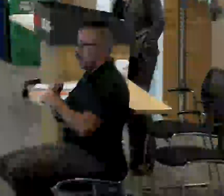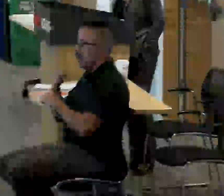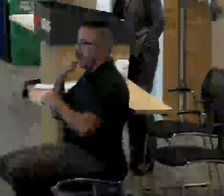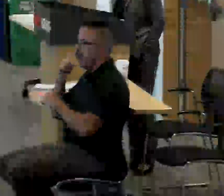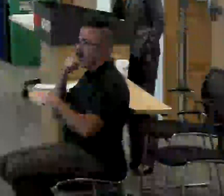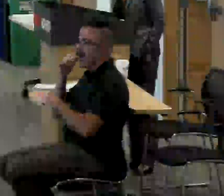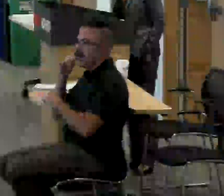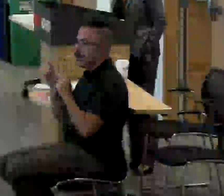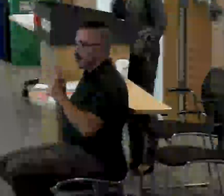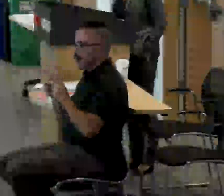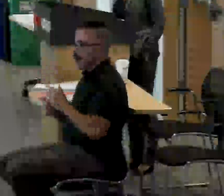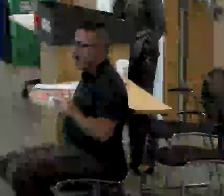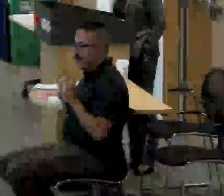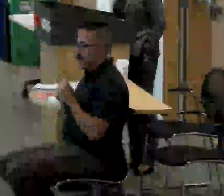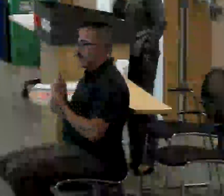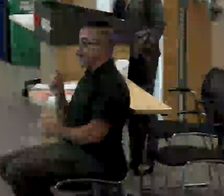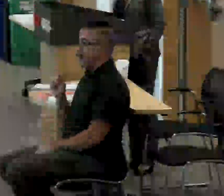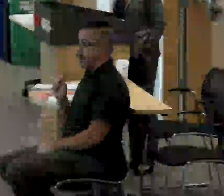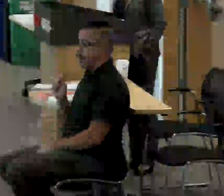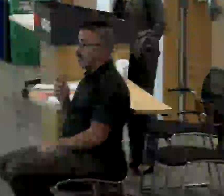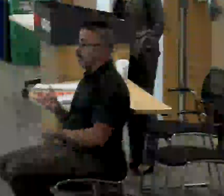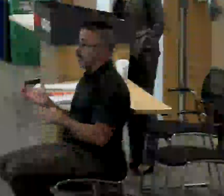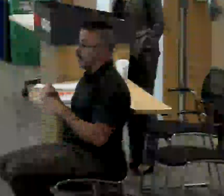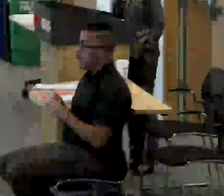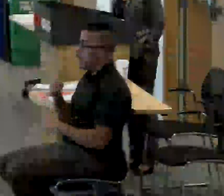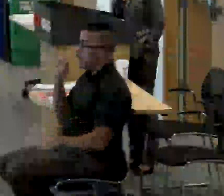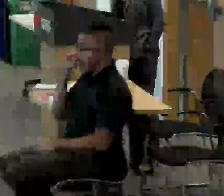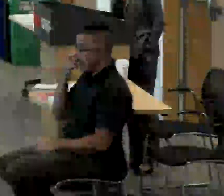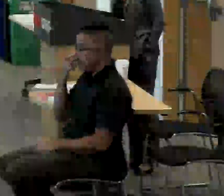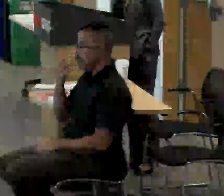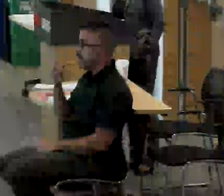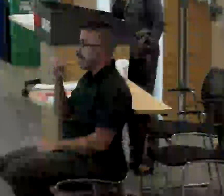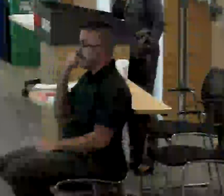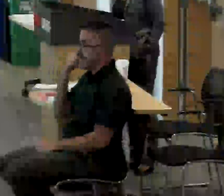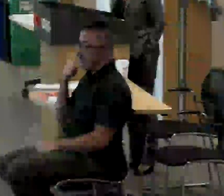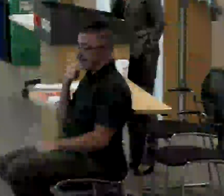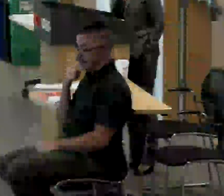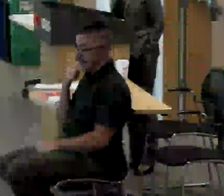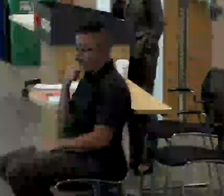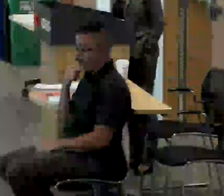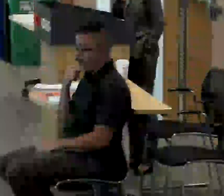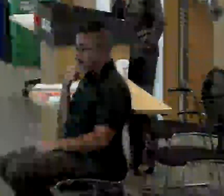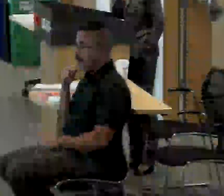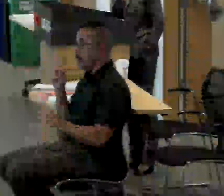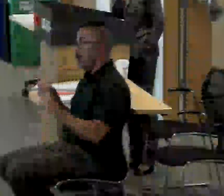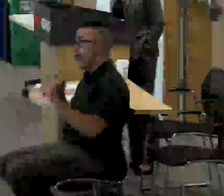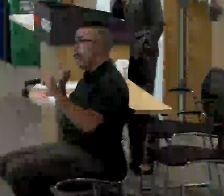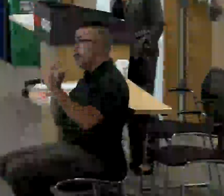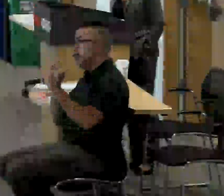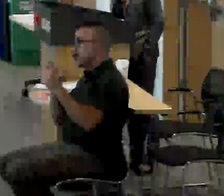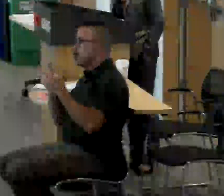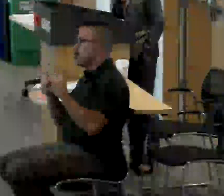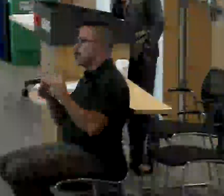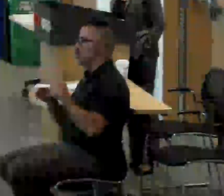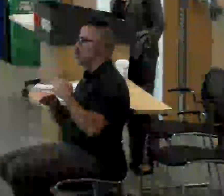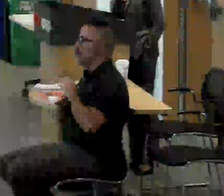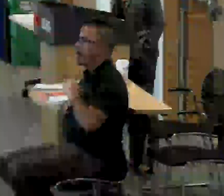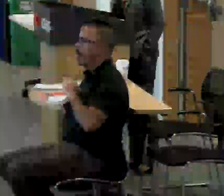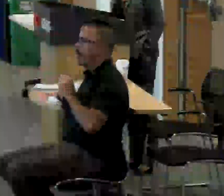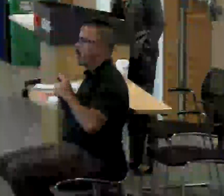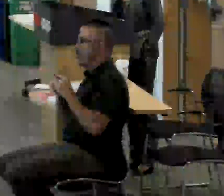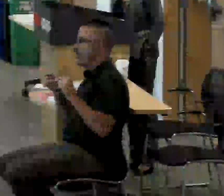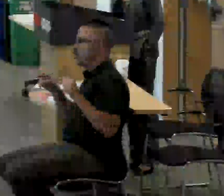disability, including blindness and deafness. Mission is to meet the diverse needs of our customers